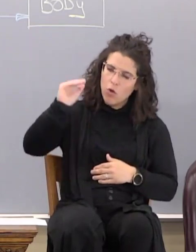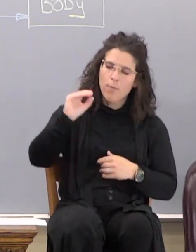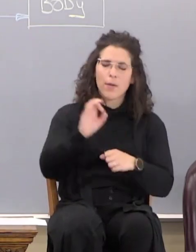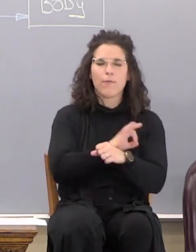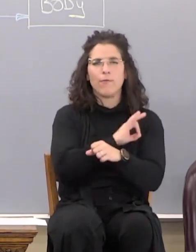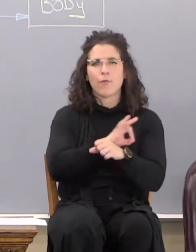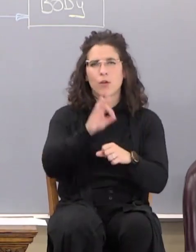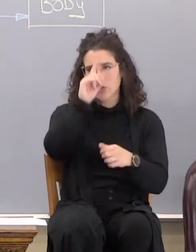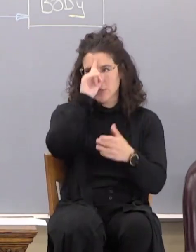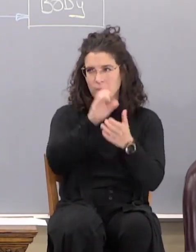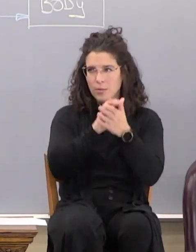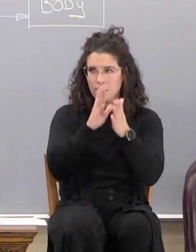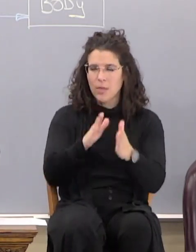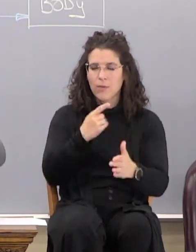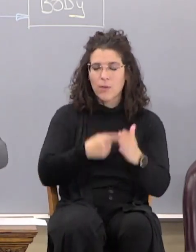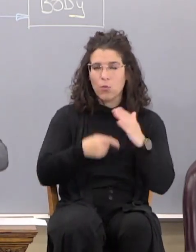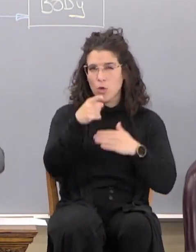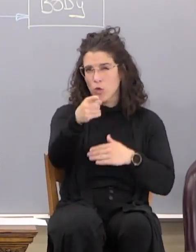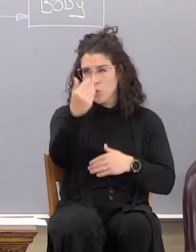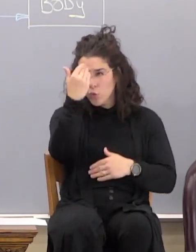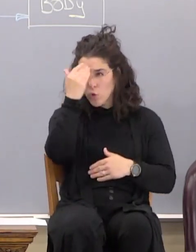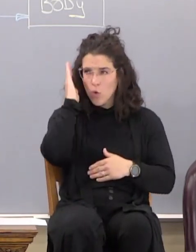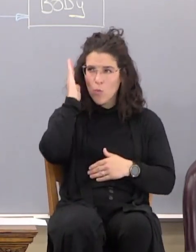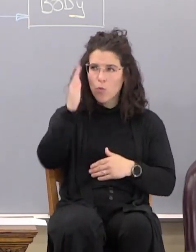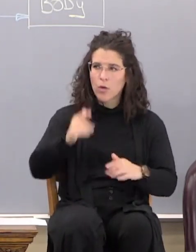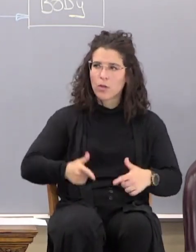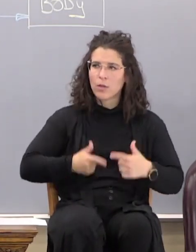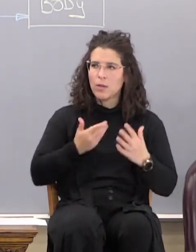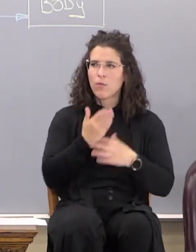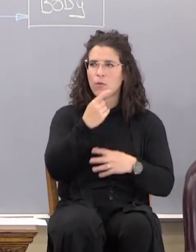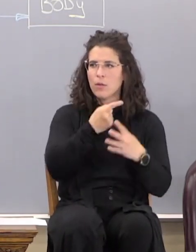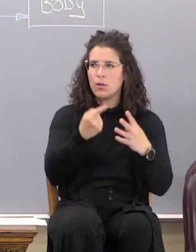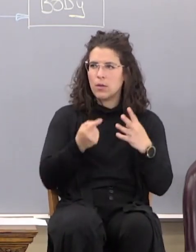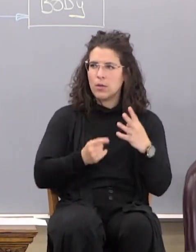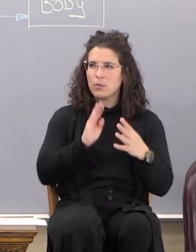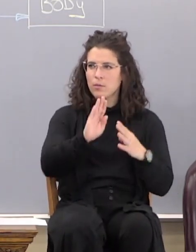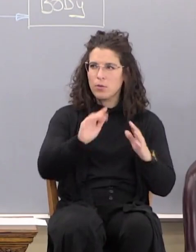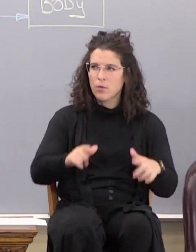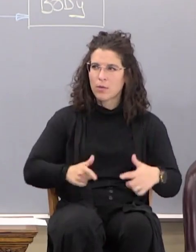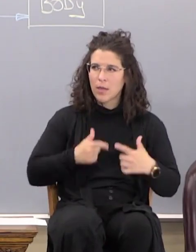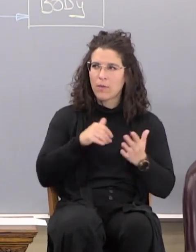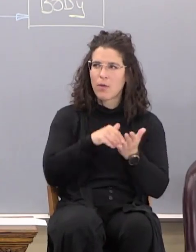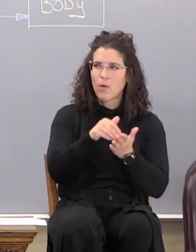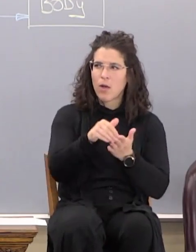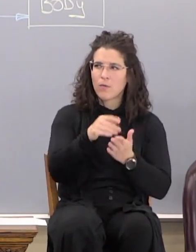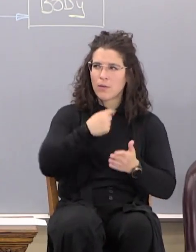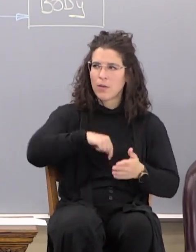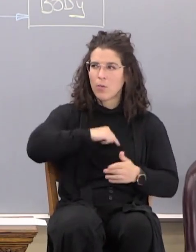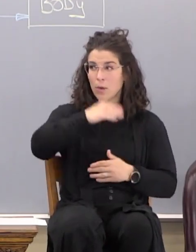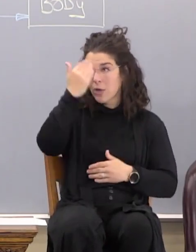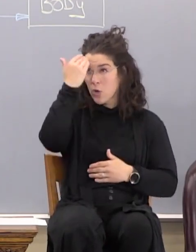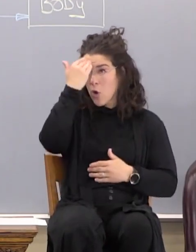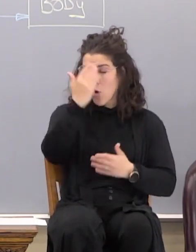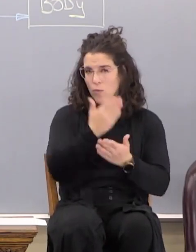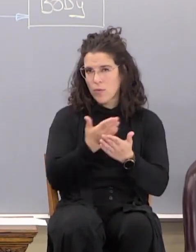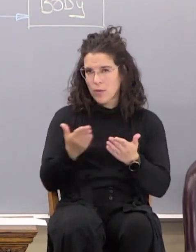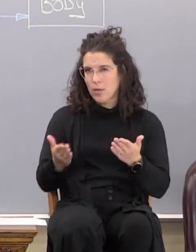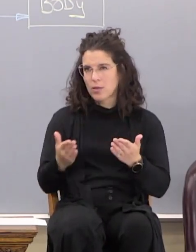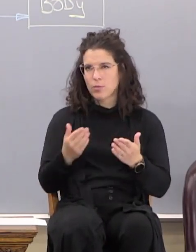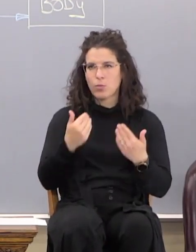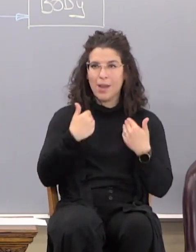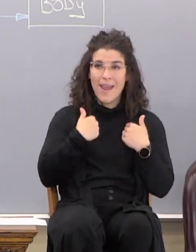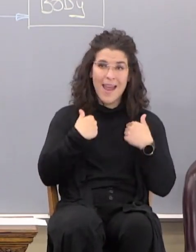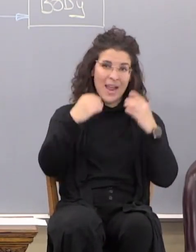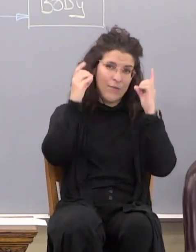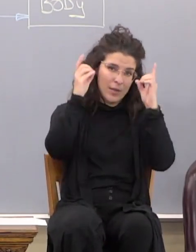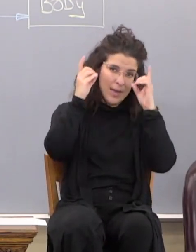believer, that what you know would live in the details of your life. How often it is we know stuff, we get the doctrine,